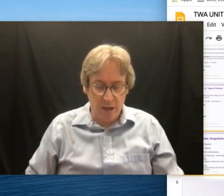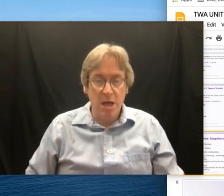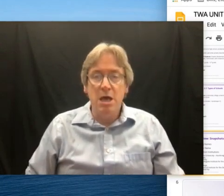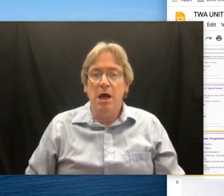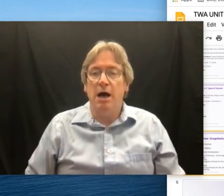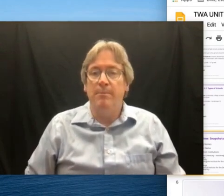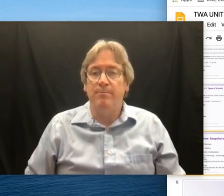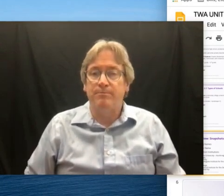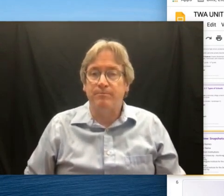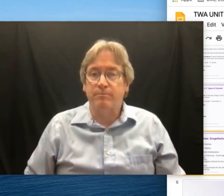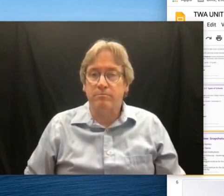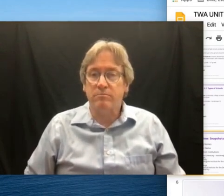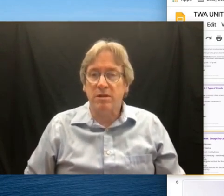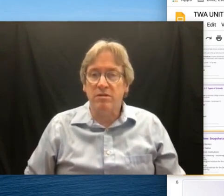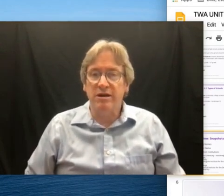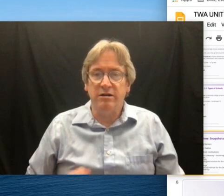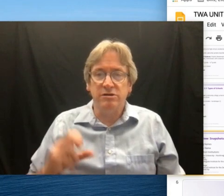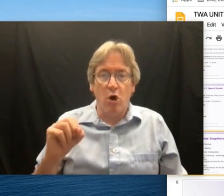sure.